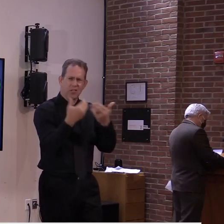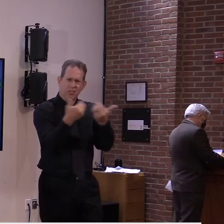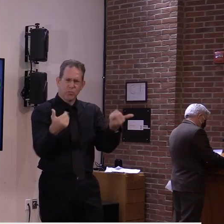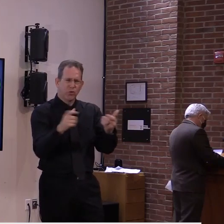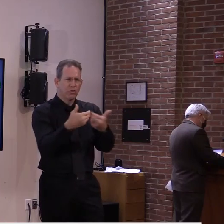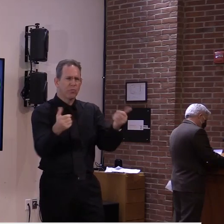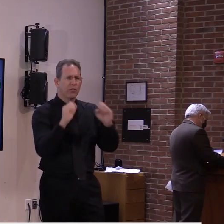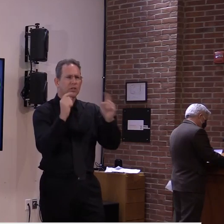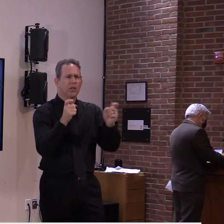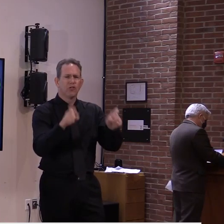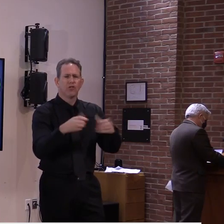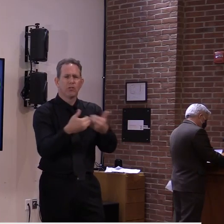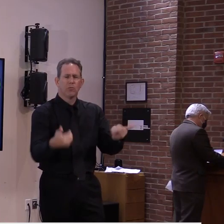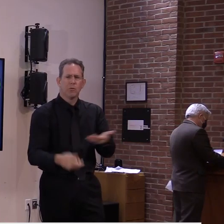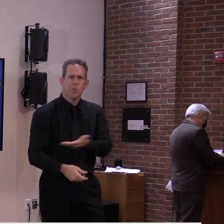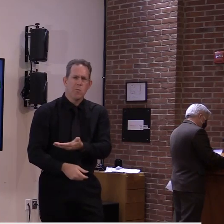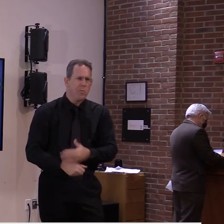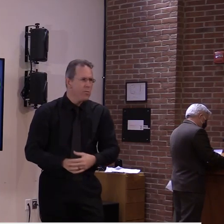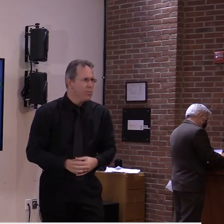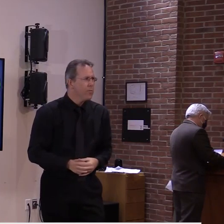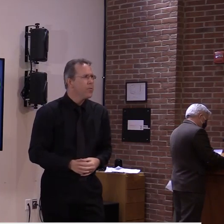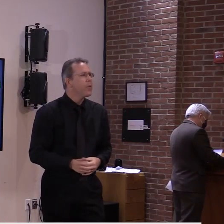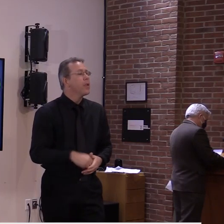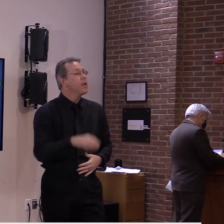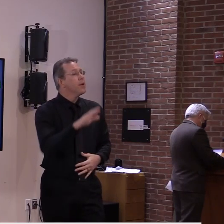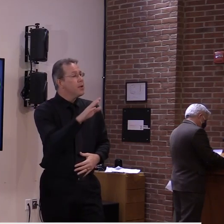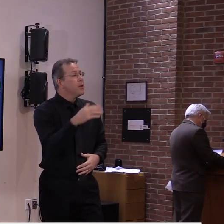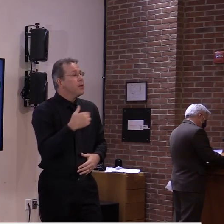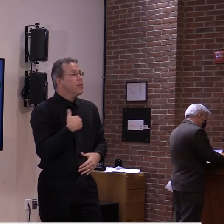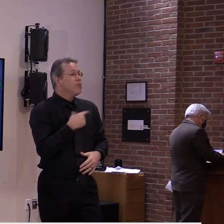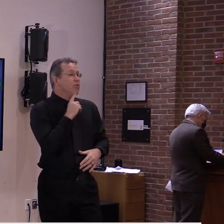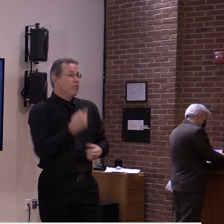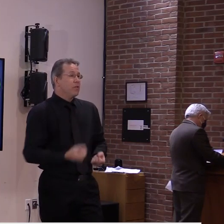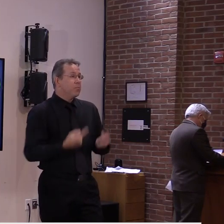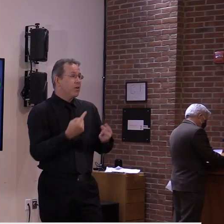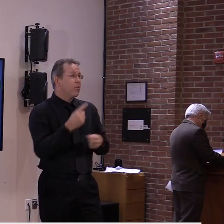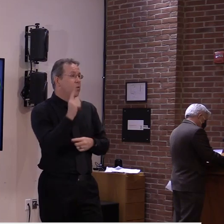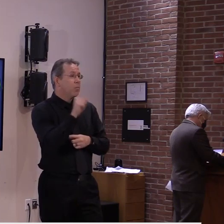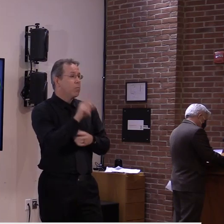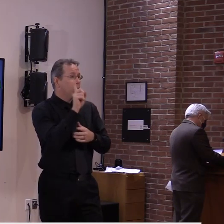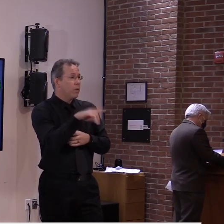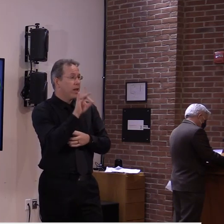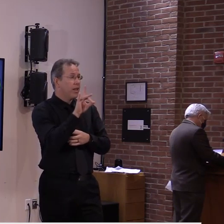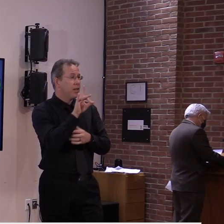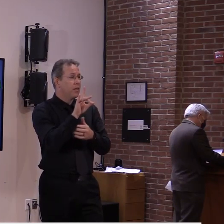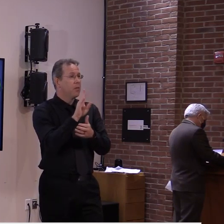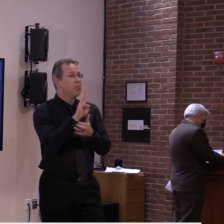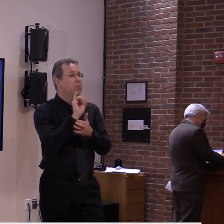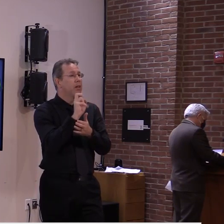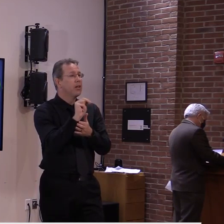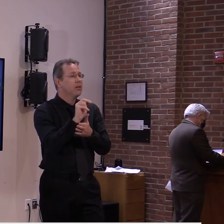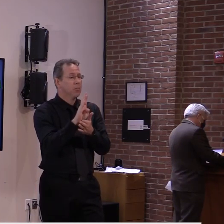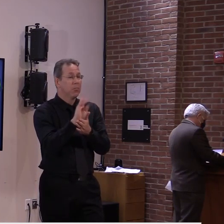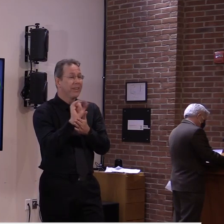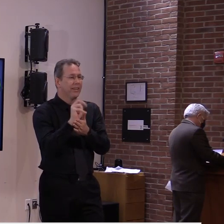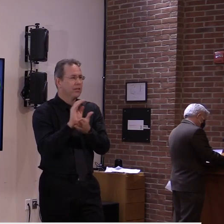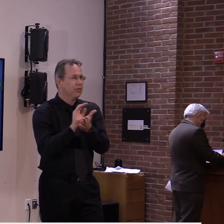of money for education, $1.8 billion, and that keeps increasing every year.